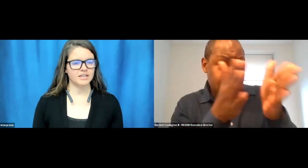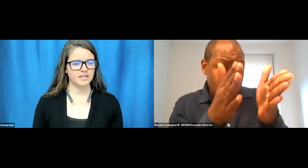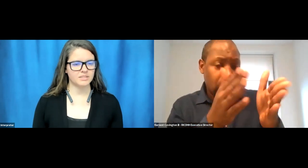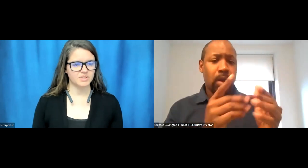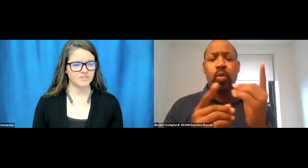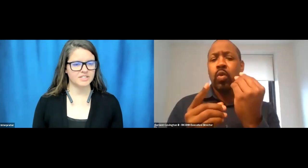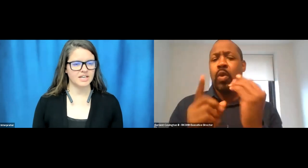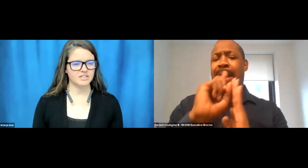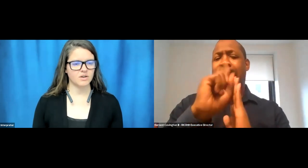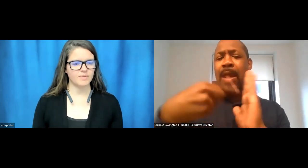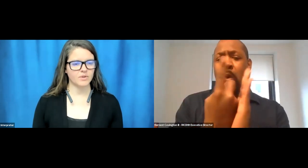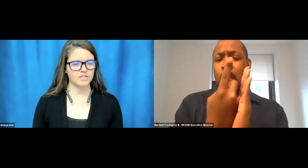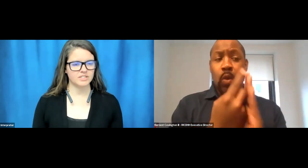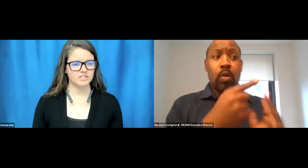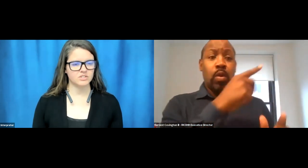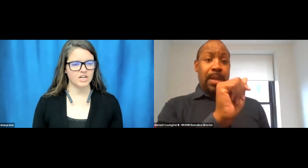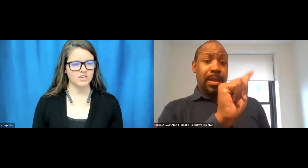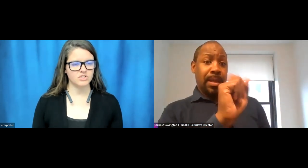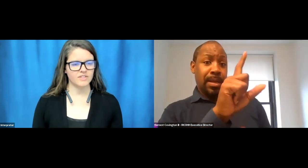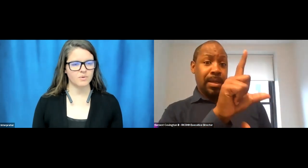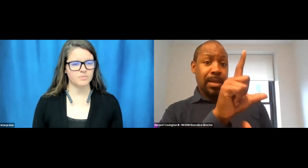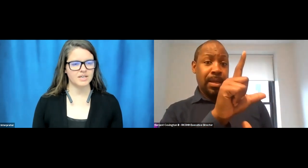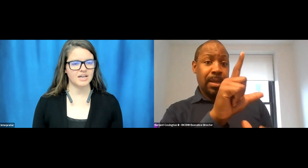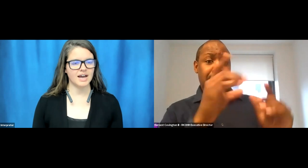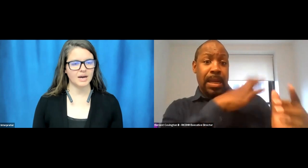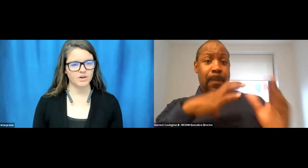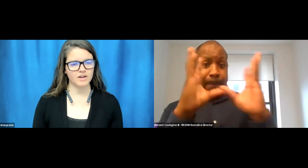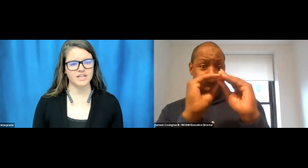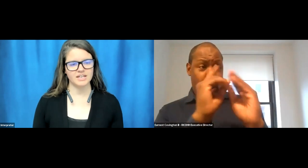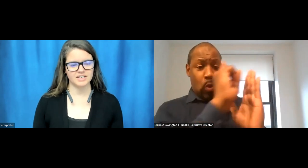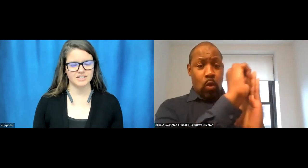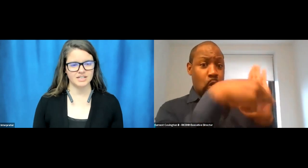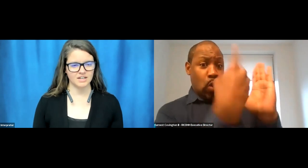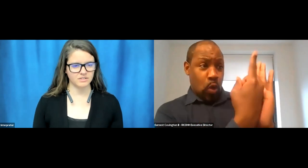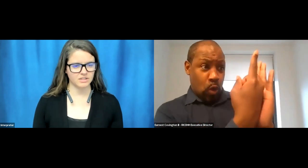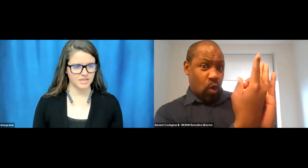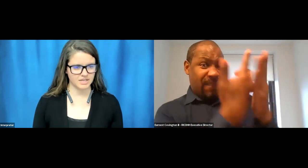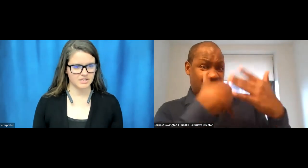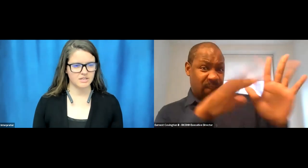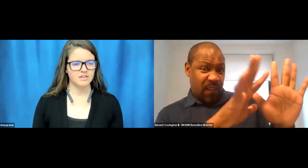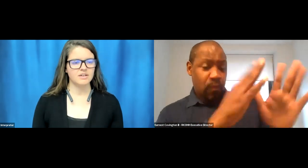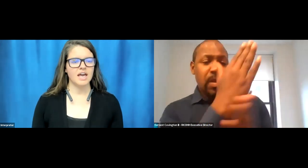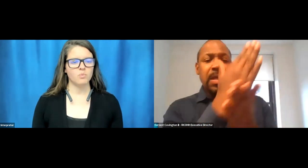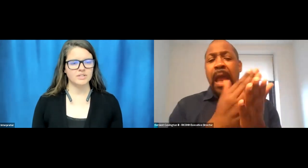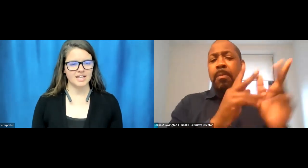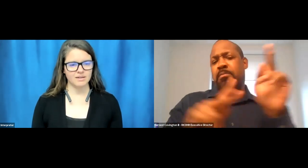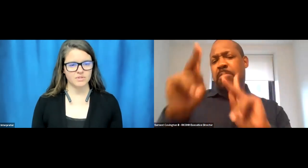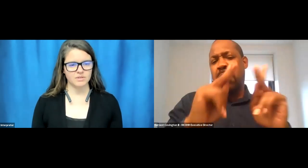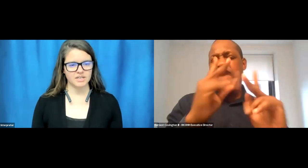a specific date about this change and there would be an hour of the ATTL committee. And once that committee